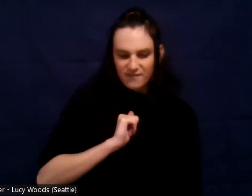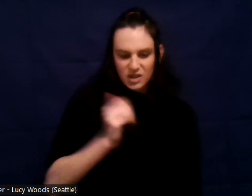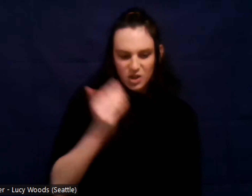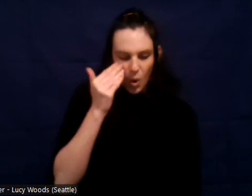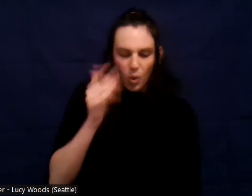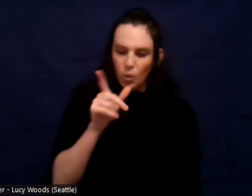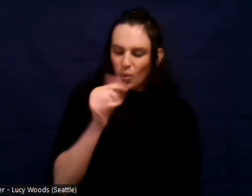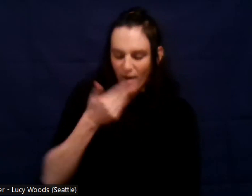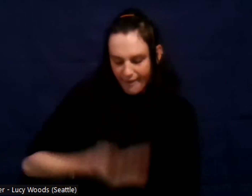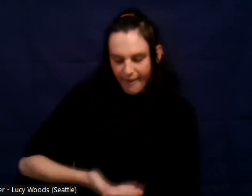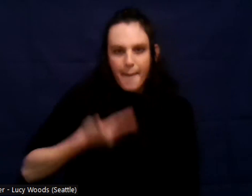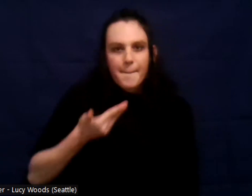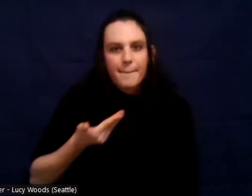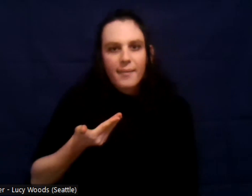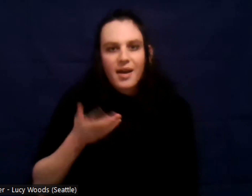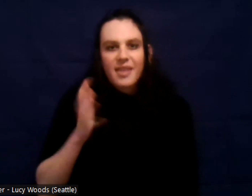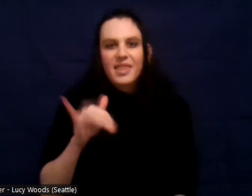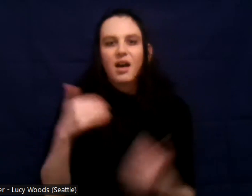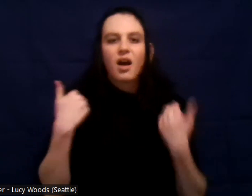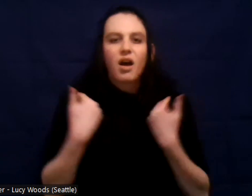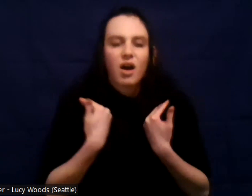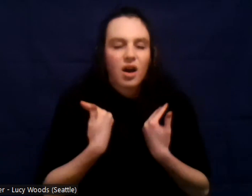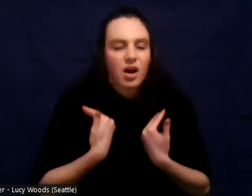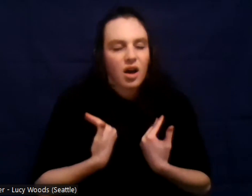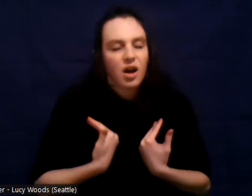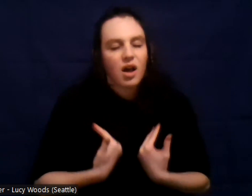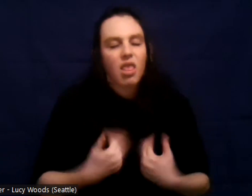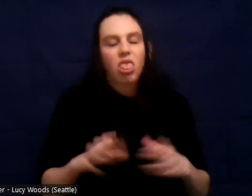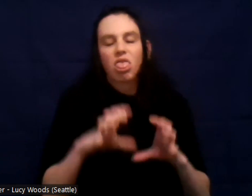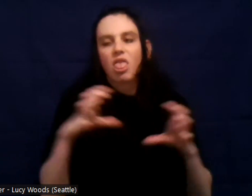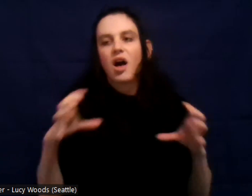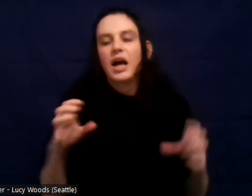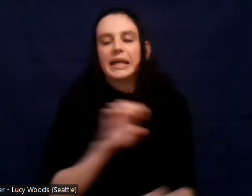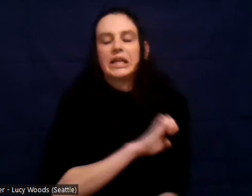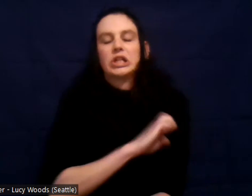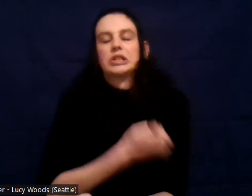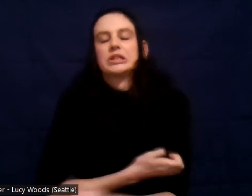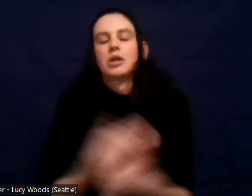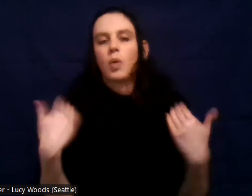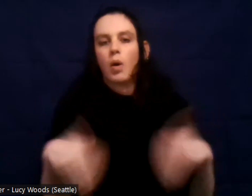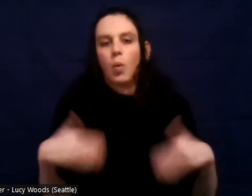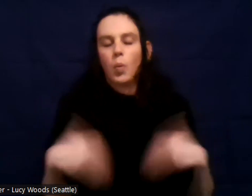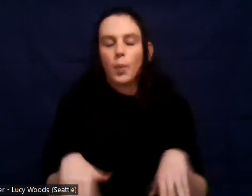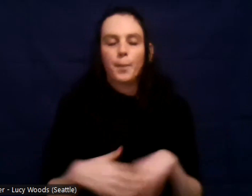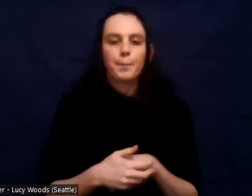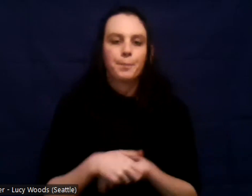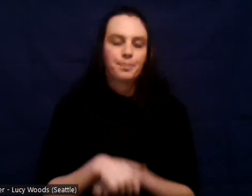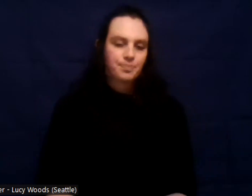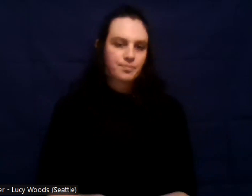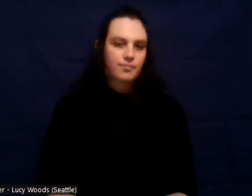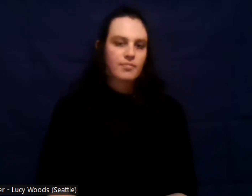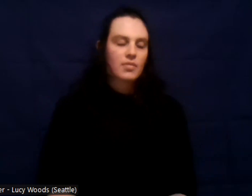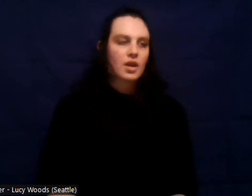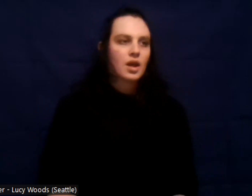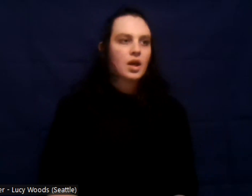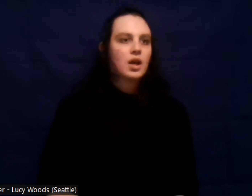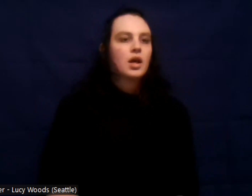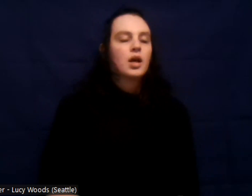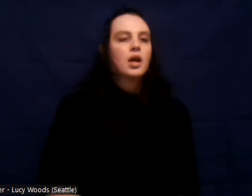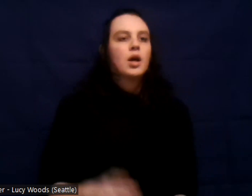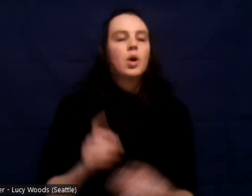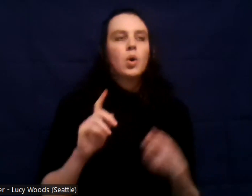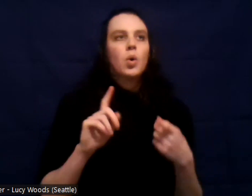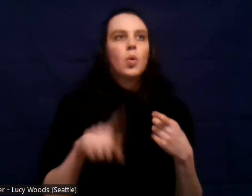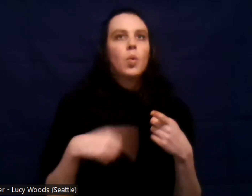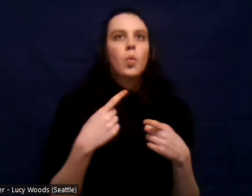exhausting. Took a lot of energy and effort. Um, and I think when I found